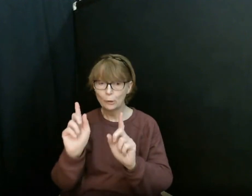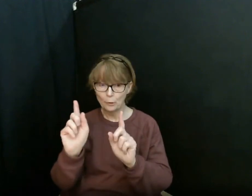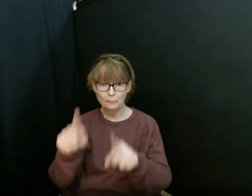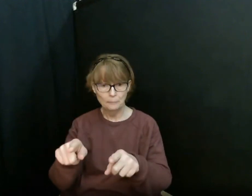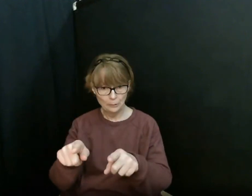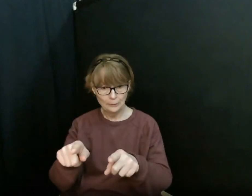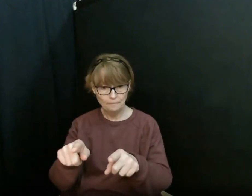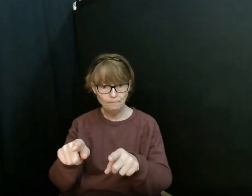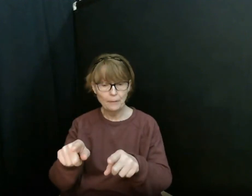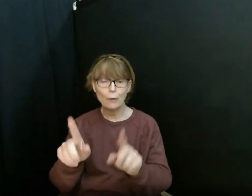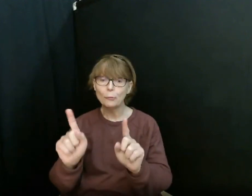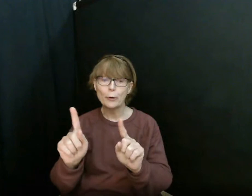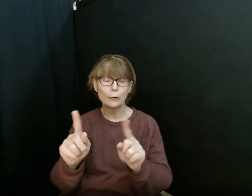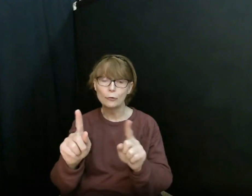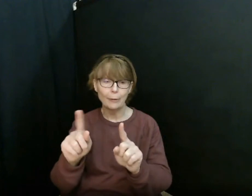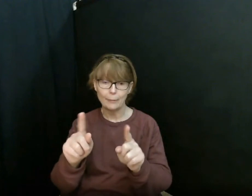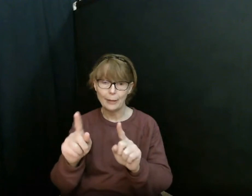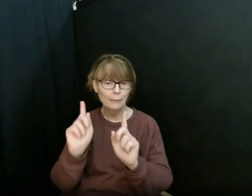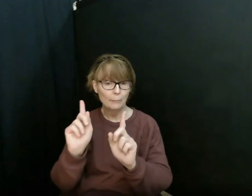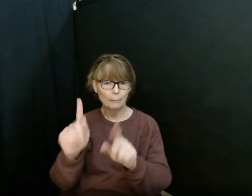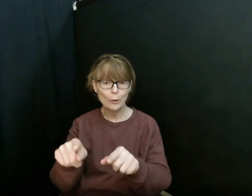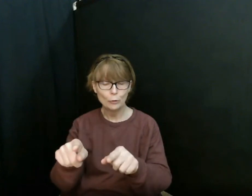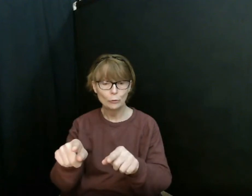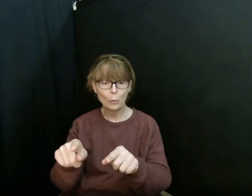go. And those are pointers too, by the way.